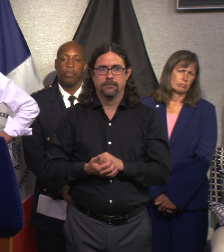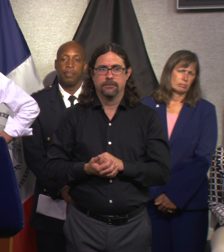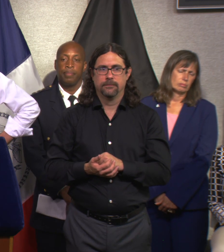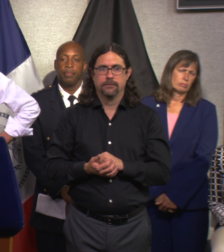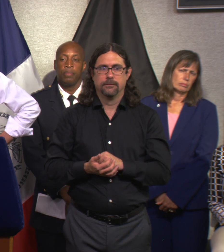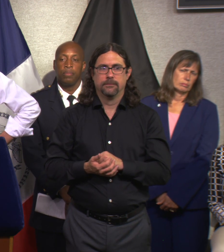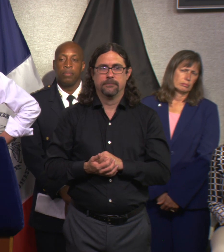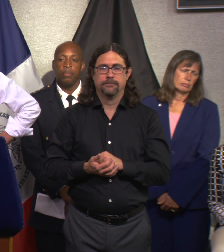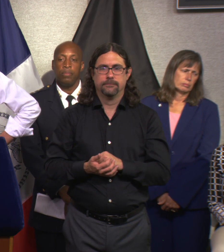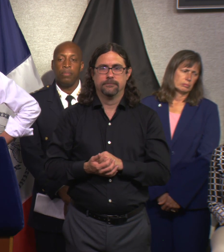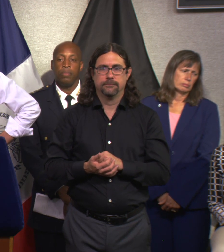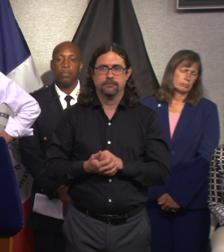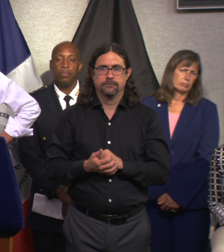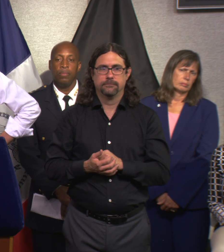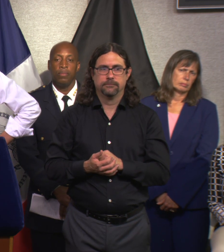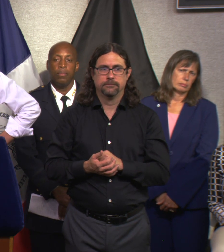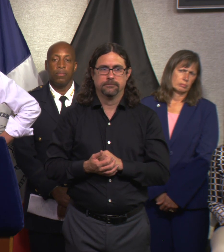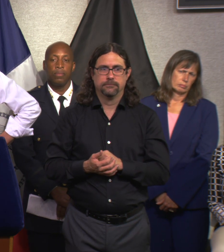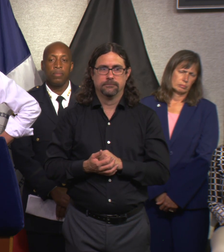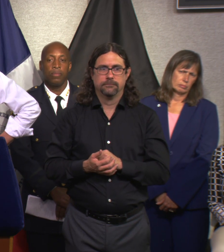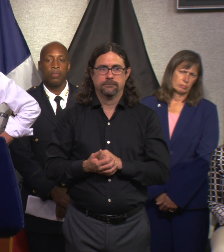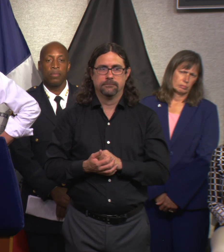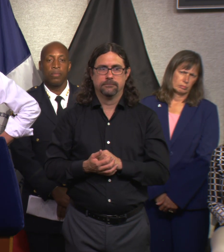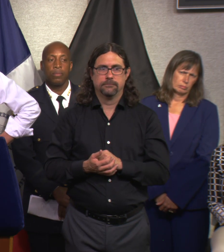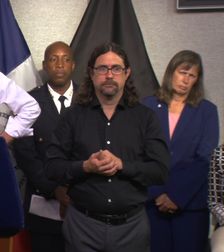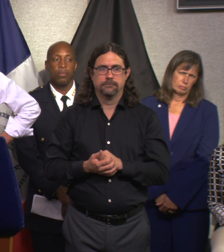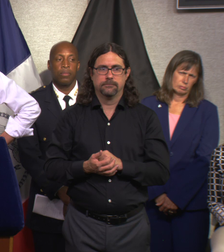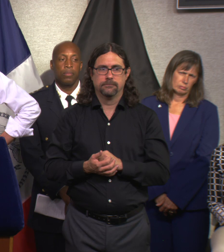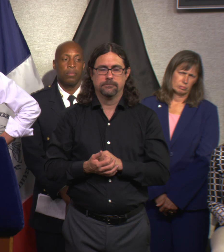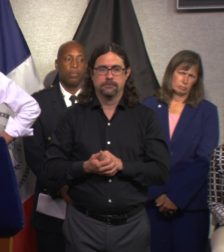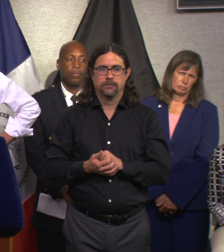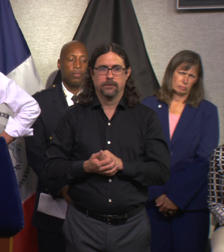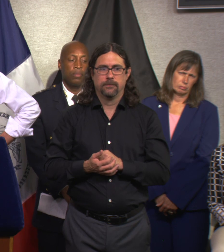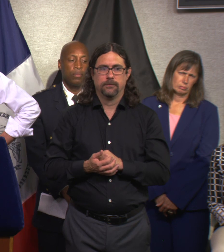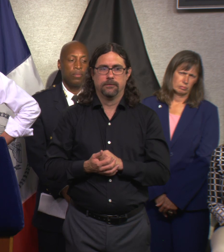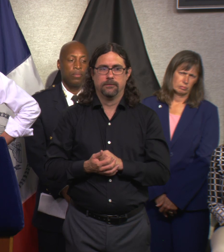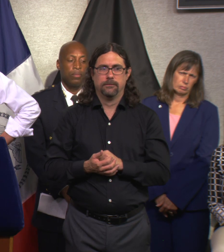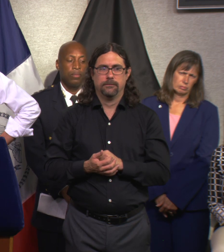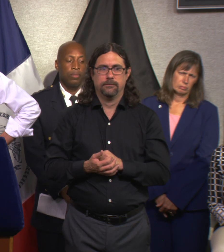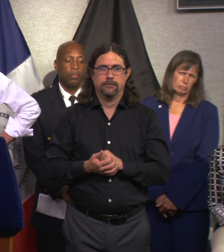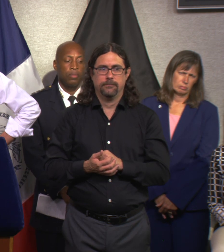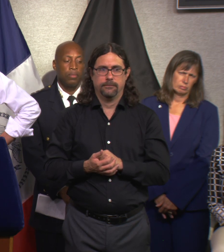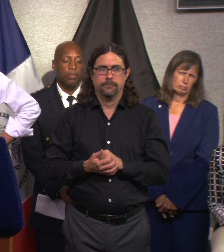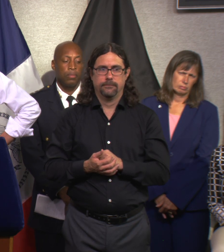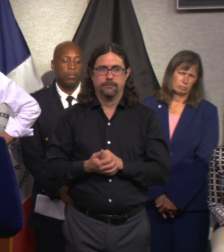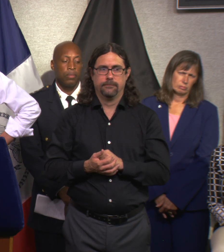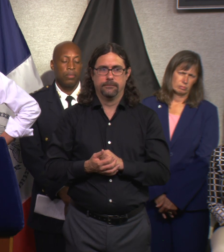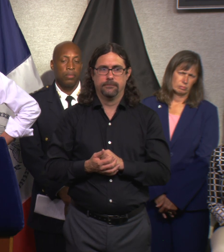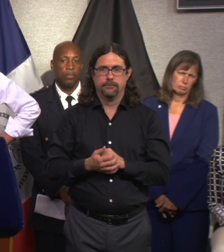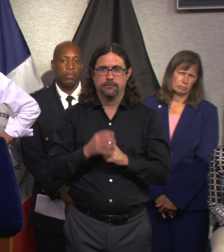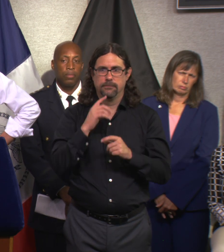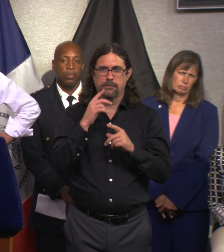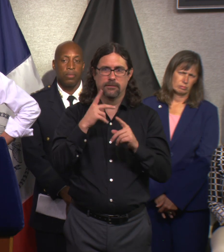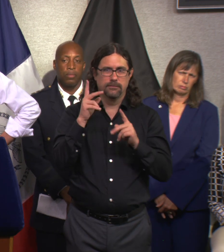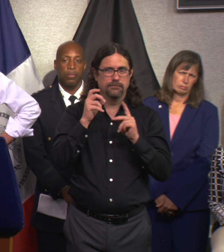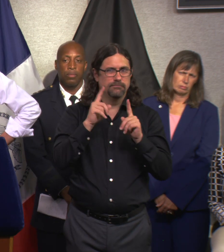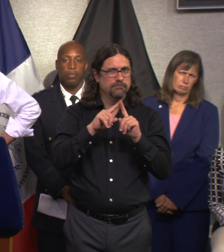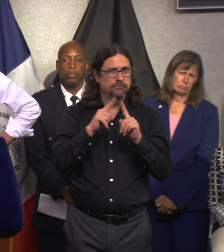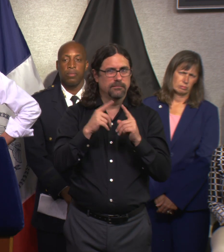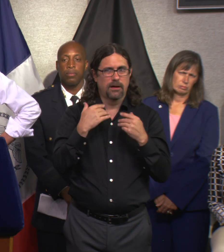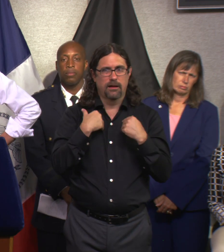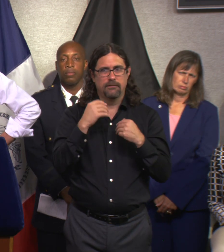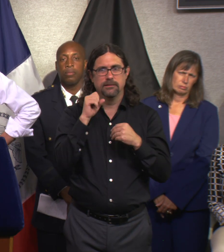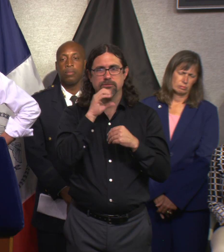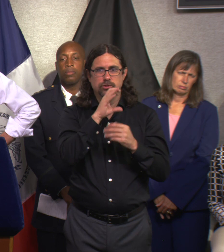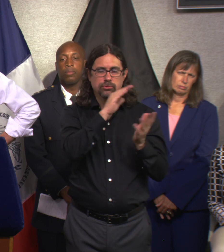go to these centers to keep cool in the summer and some of the parents of kids who are supposed to be in camp in these programs are frustrated. They feel like this isn't the first time.